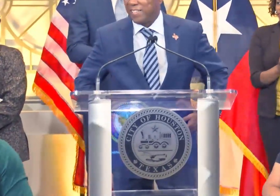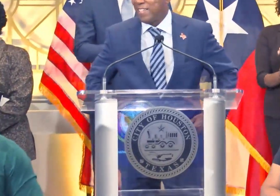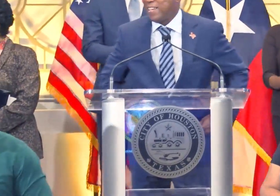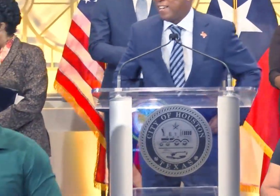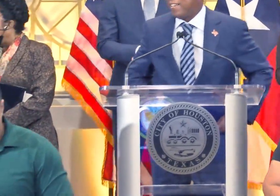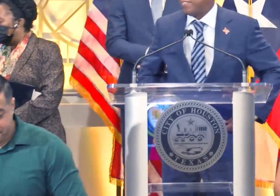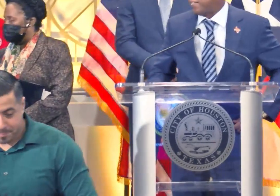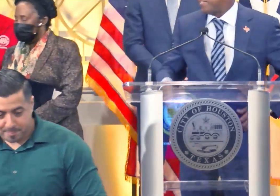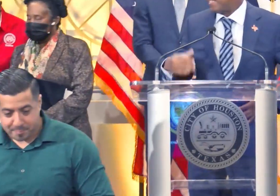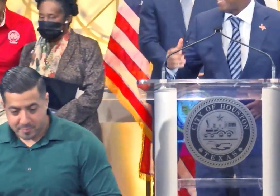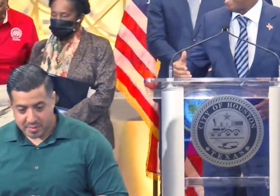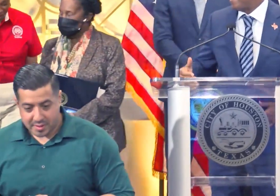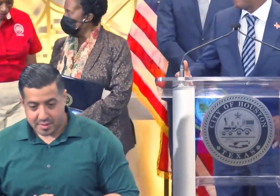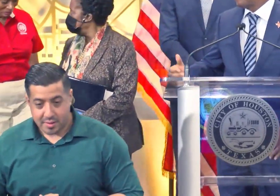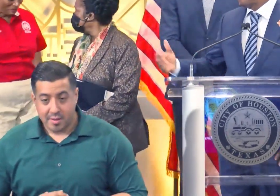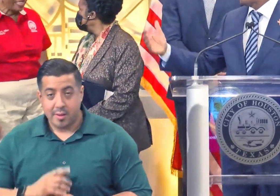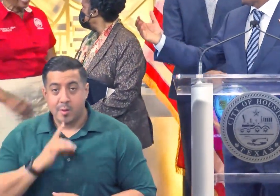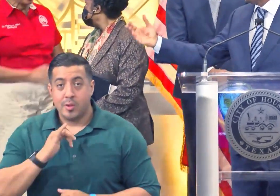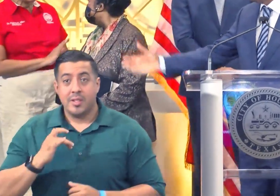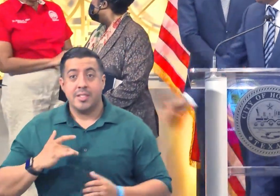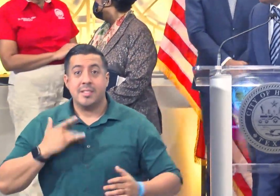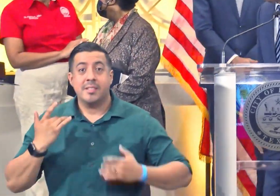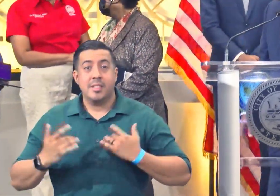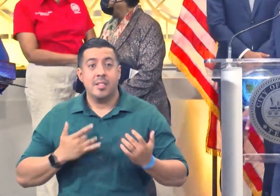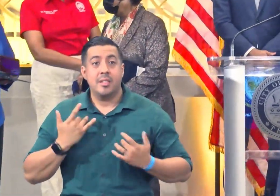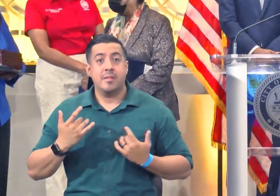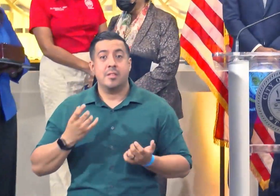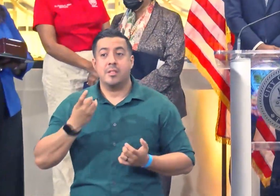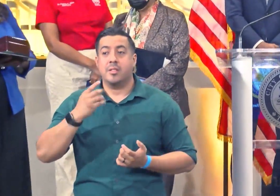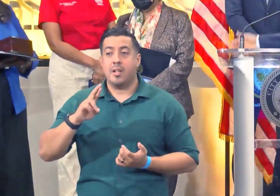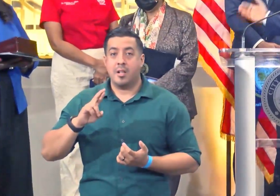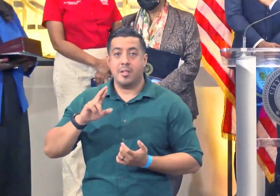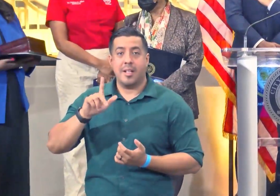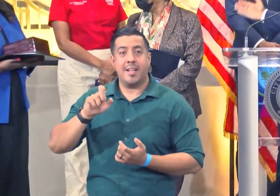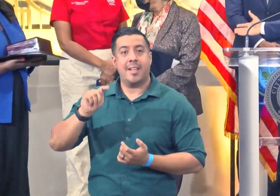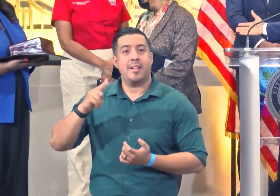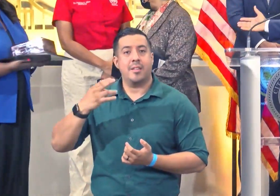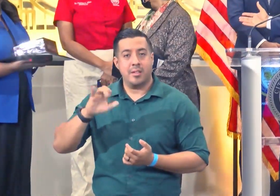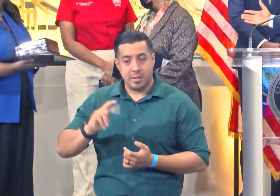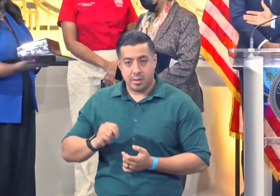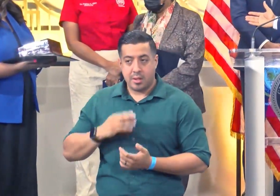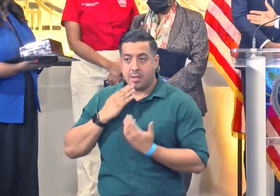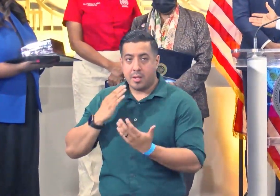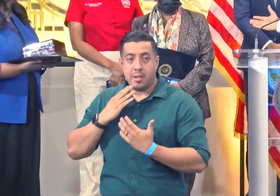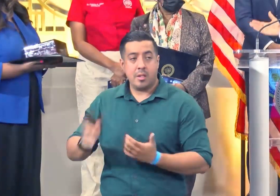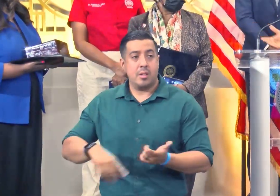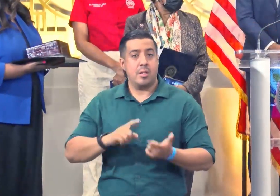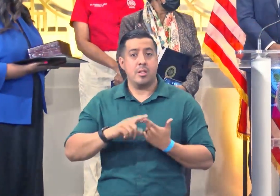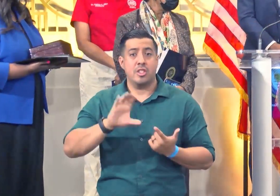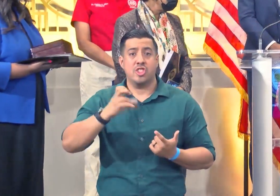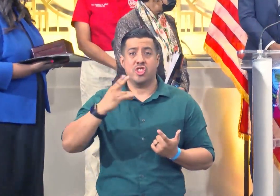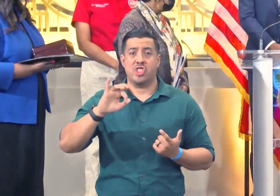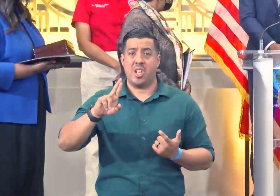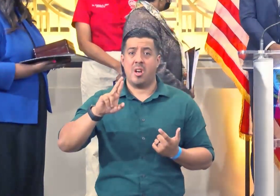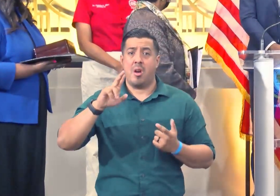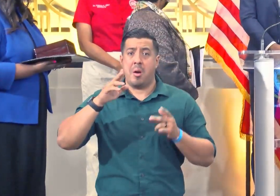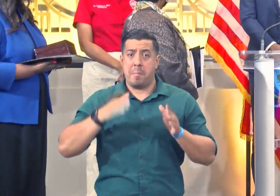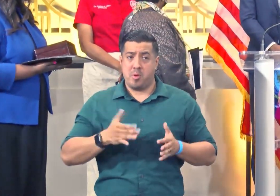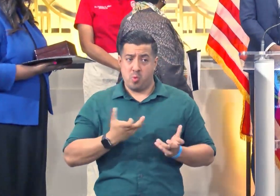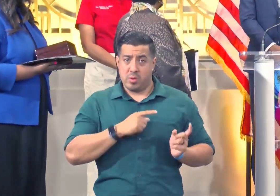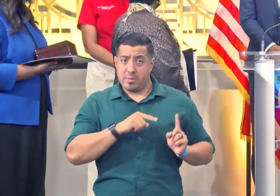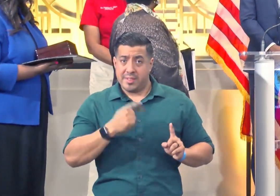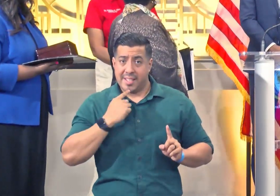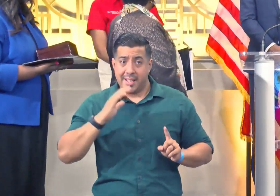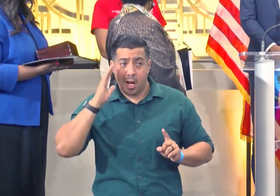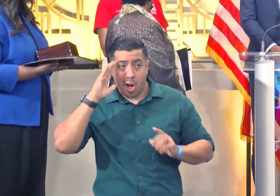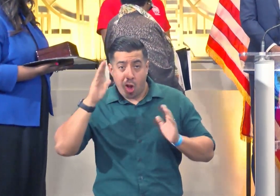All right. Look, excited. Dr. Greedy Latham, thank you. Chairperson, don't you want to come and just say hello